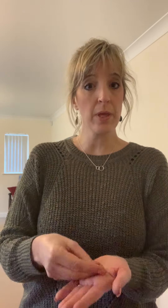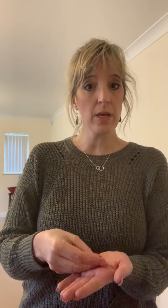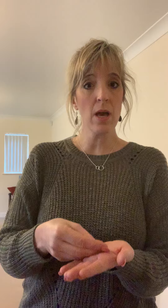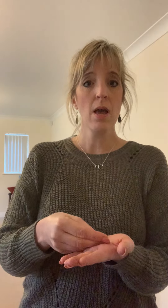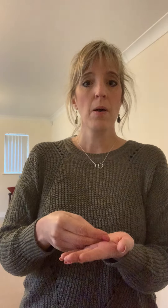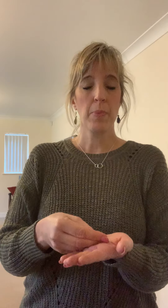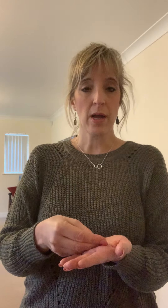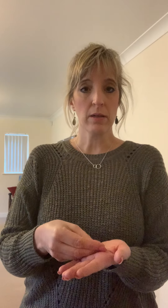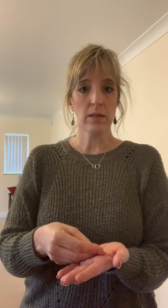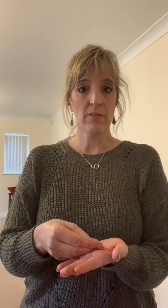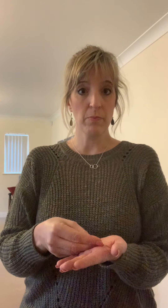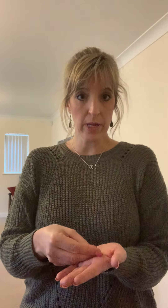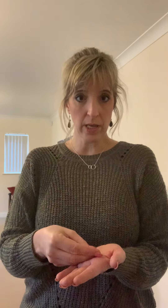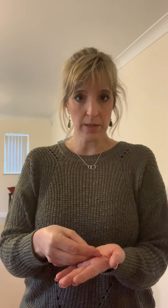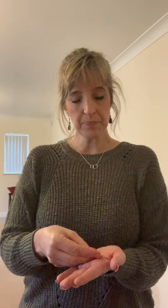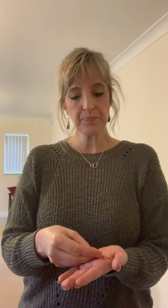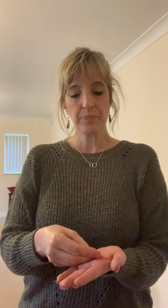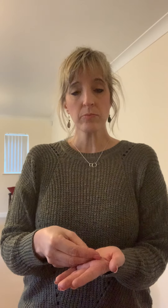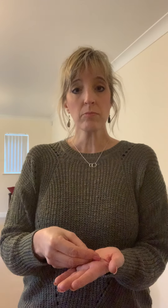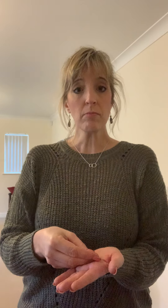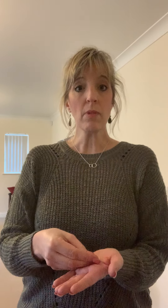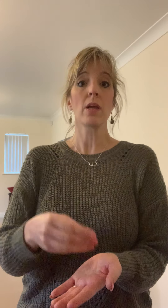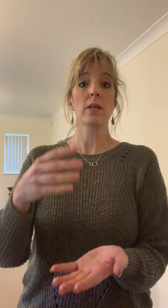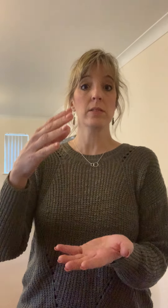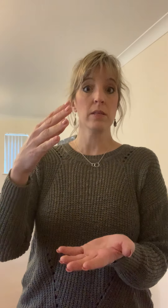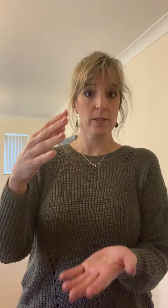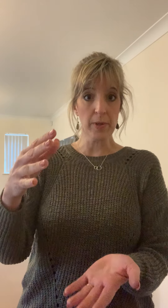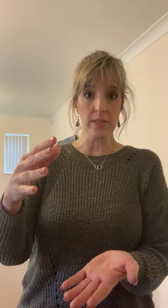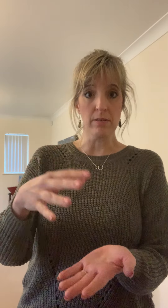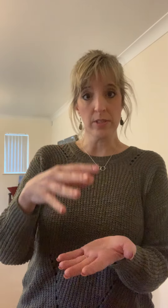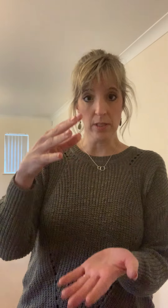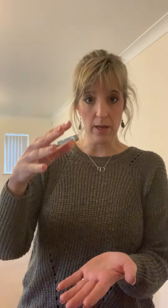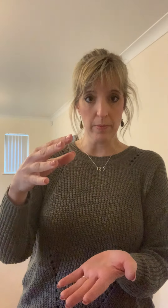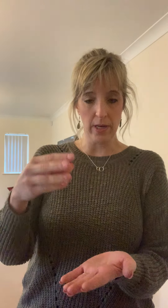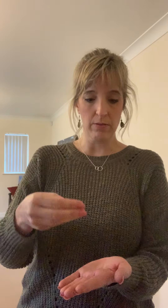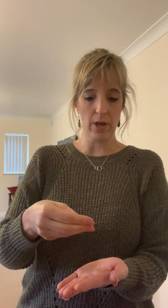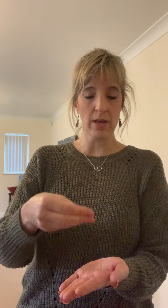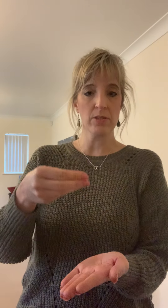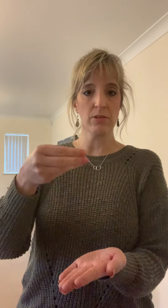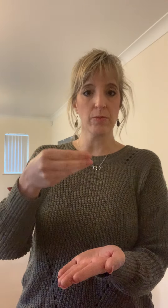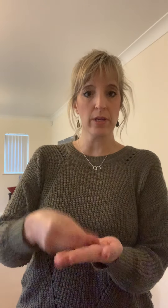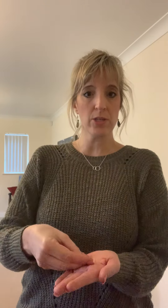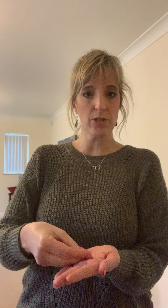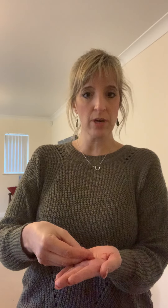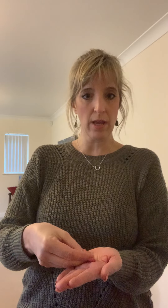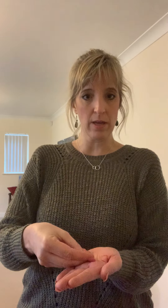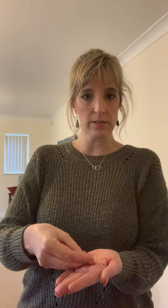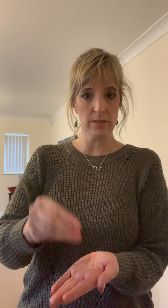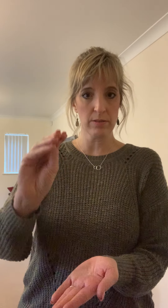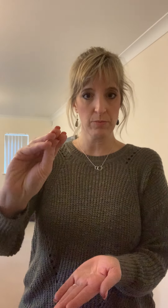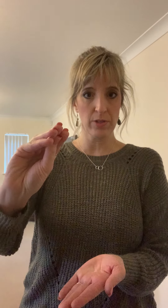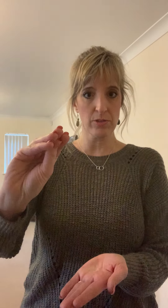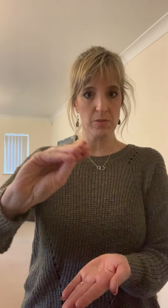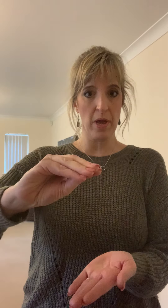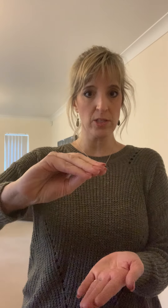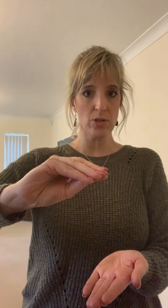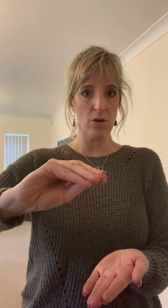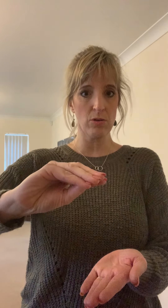big pile of money, it's expensive. It's a lot of money, okay? So you hit your hand with your smashed O